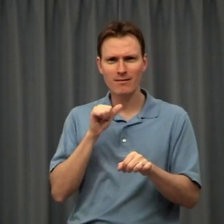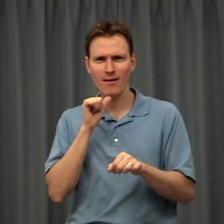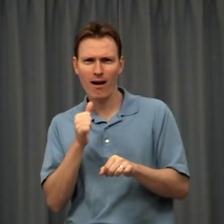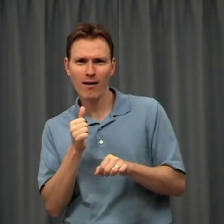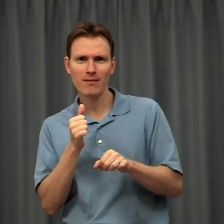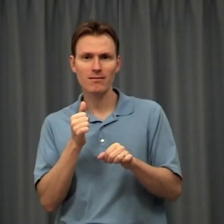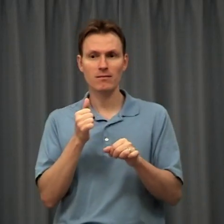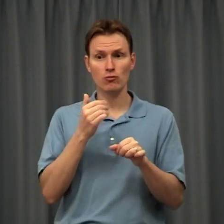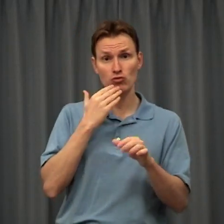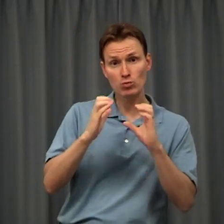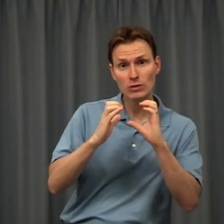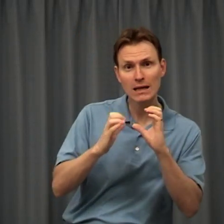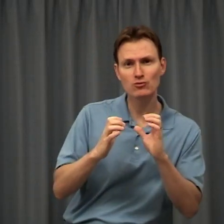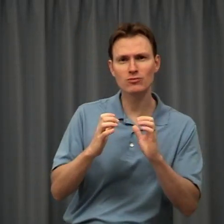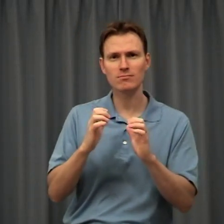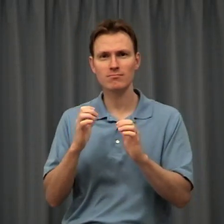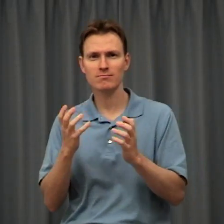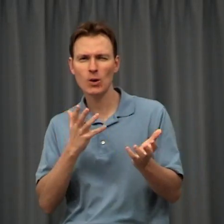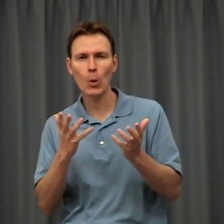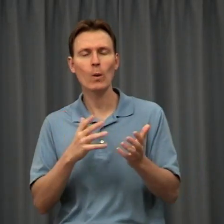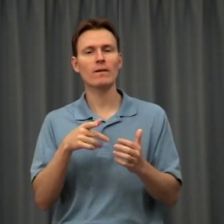would feel out if and how well I could communicate.